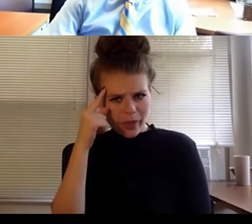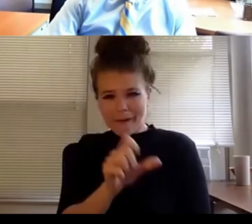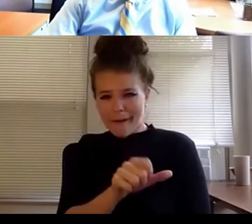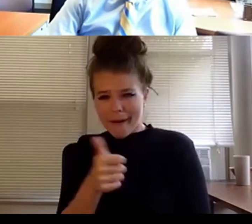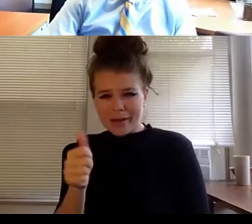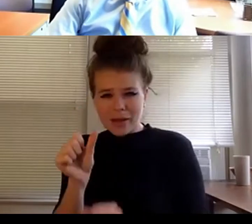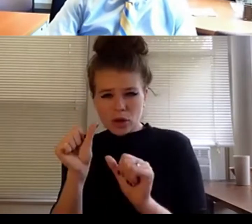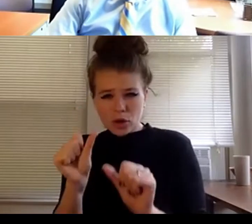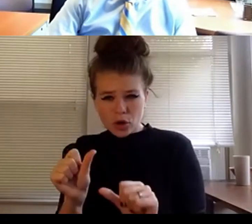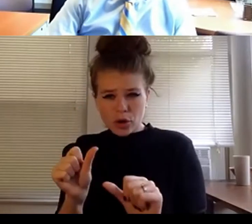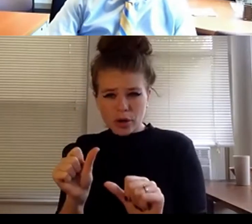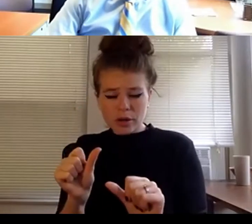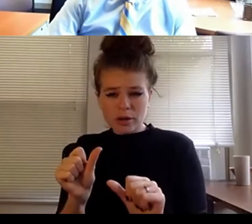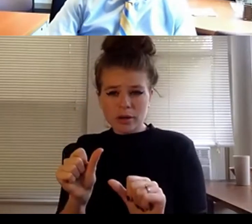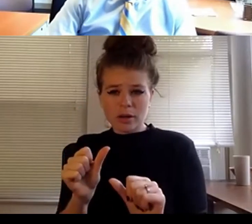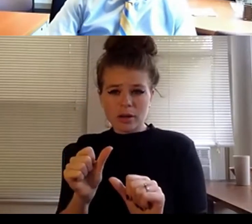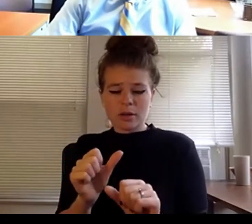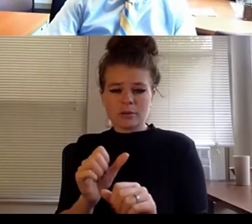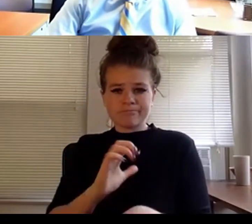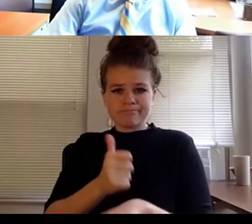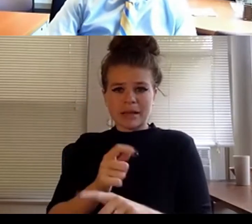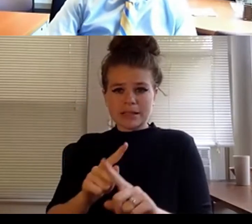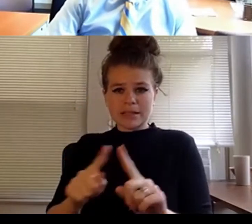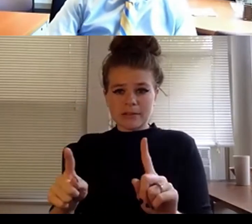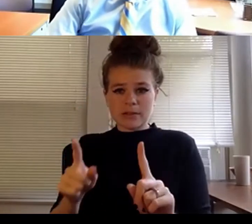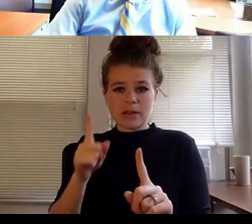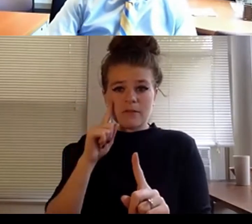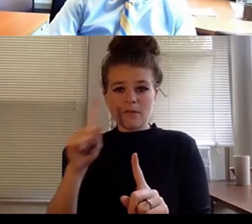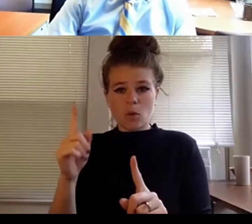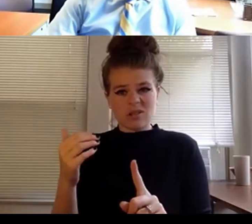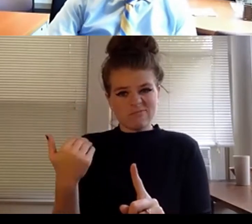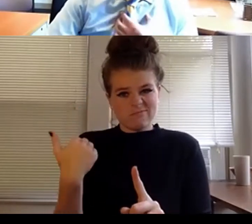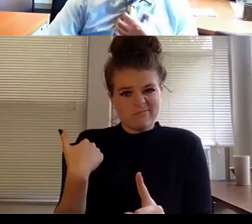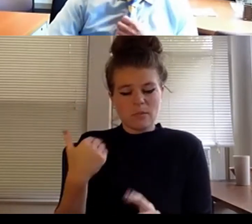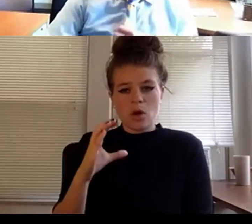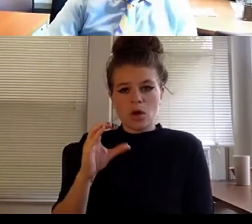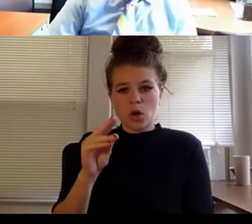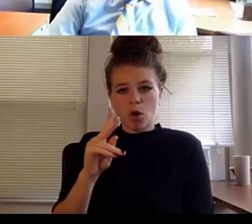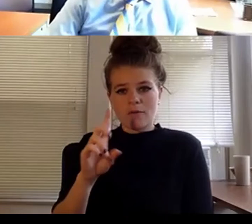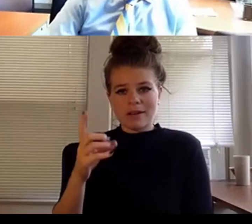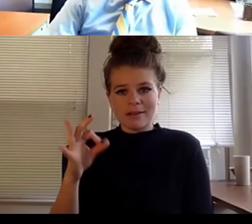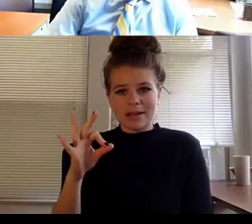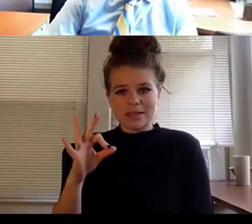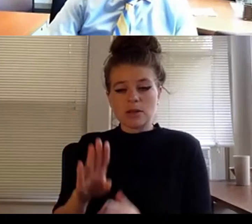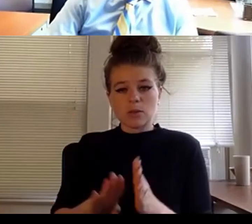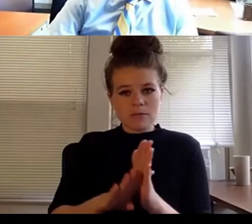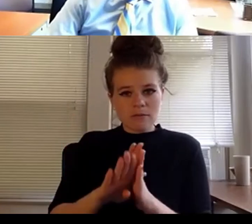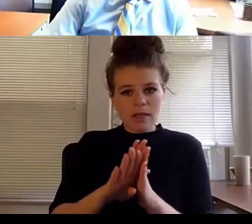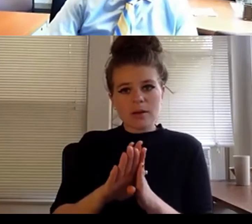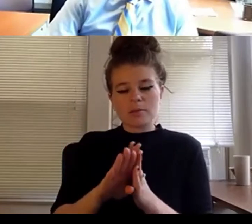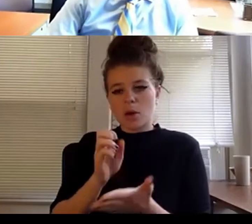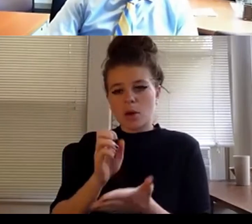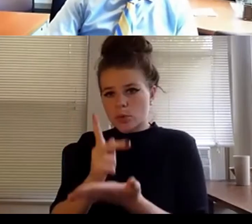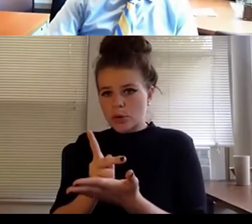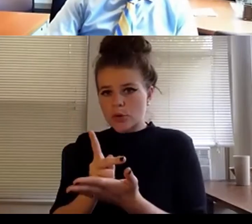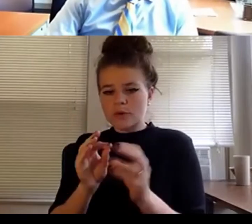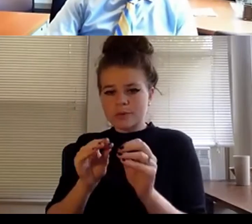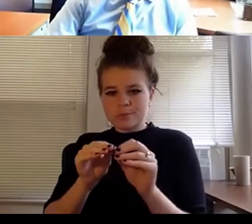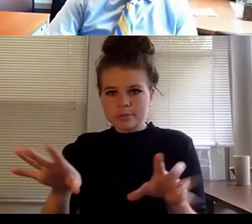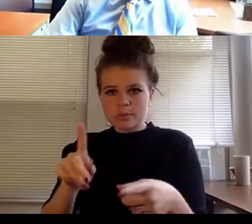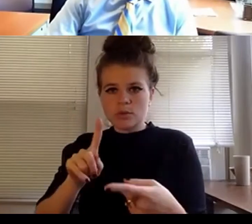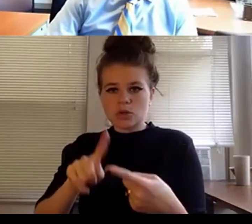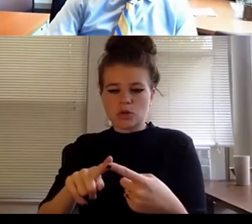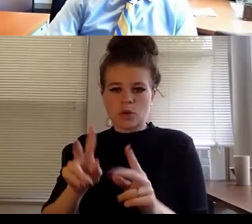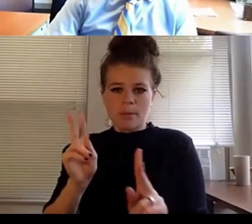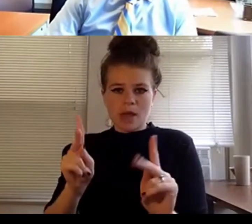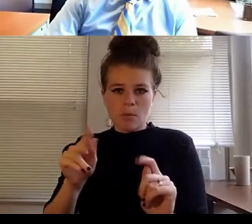have been done differently in how the COVID vaccine was developed, approved, and used on the US population? I